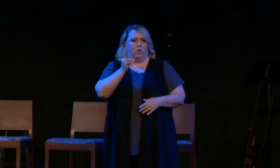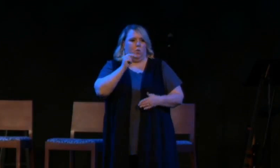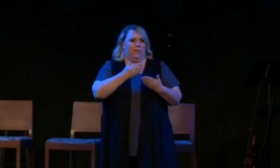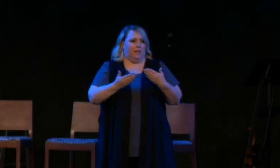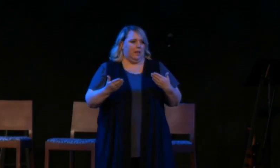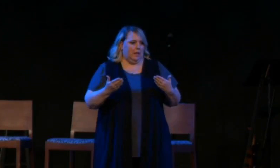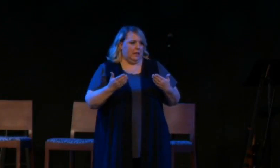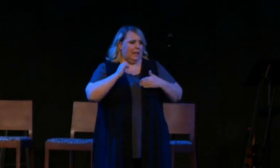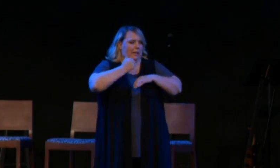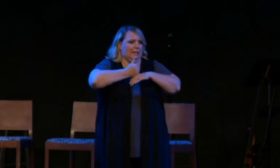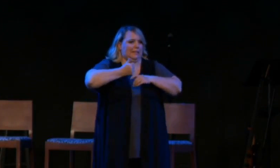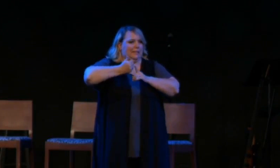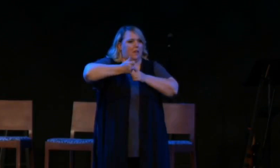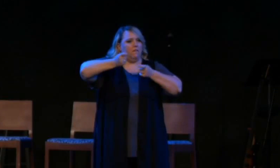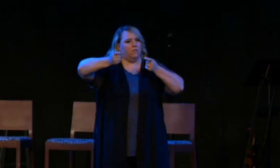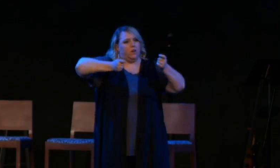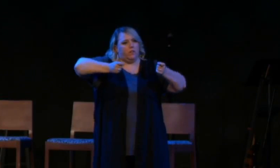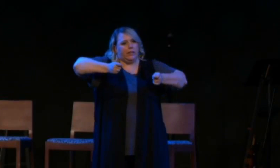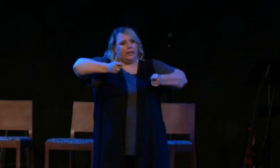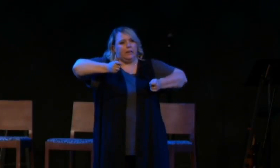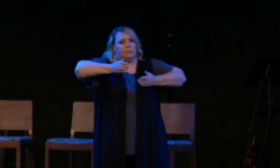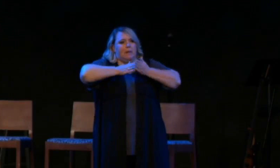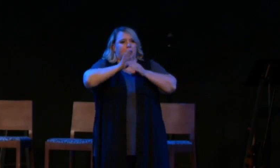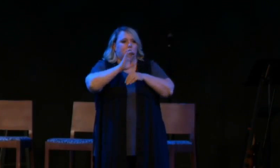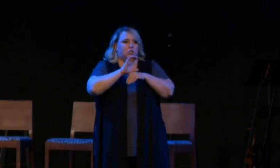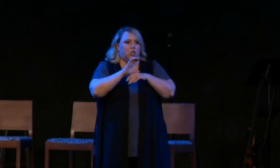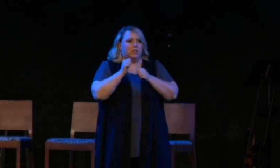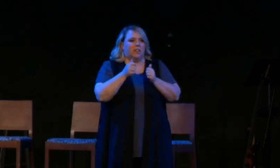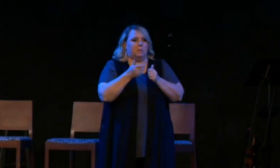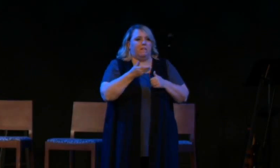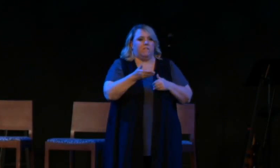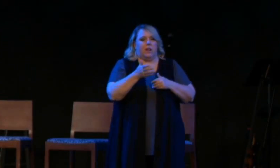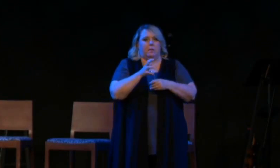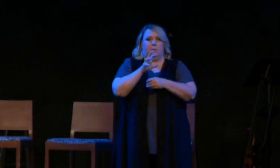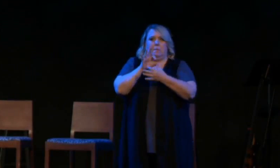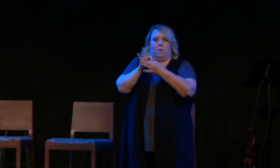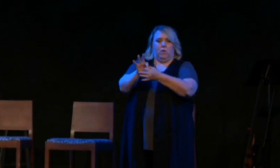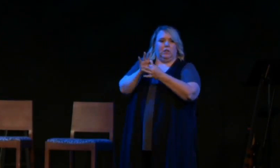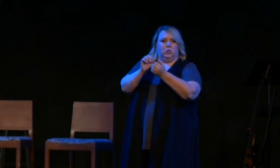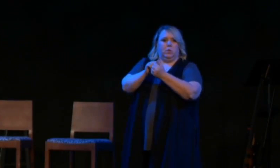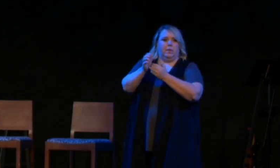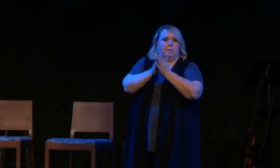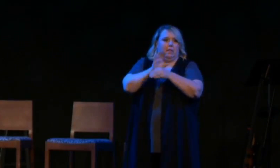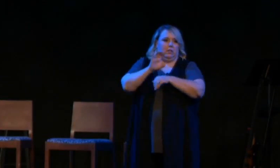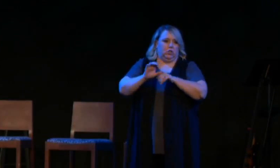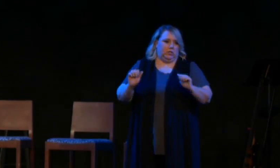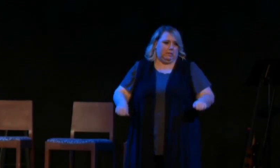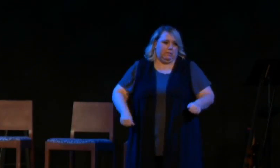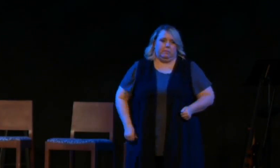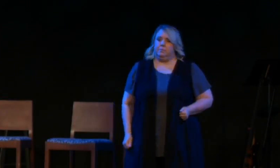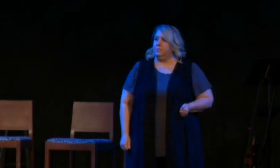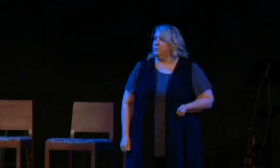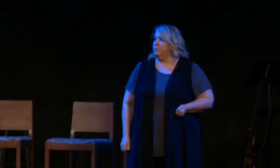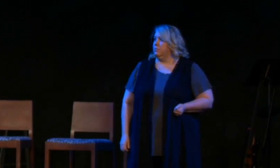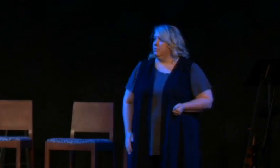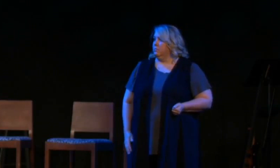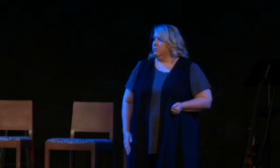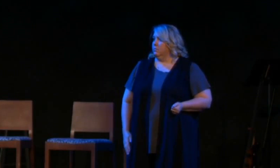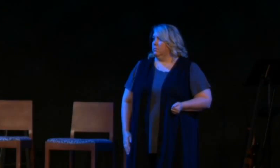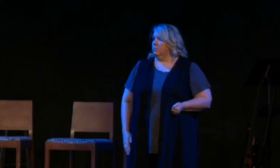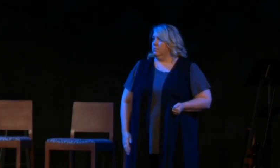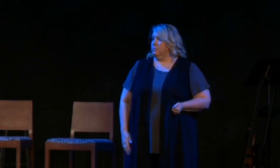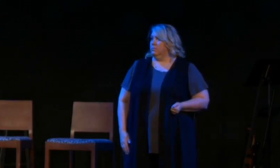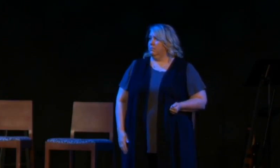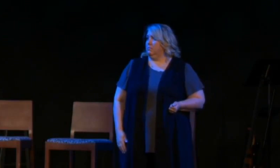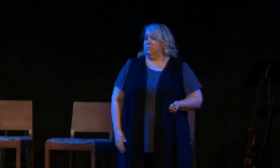They could create a self-governing Methodist church, and they could be invited back into relationship with the Methodist Church. And there's not